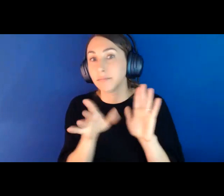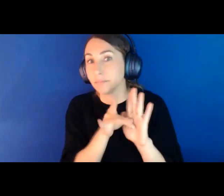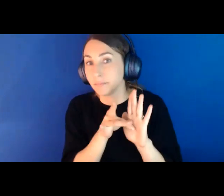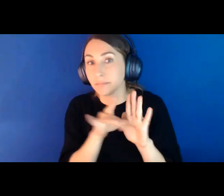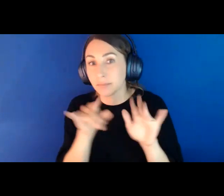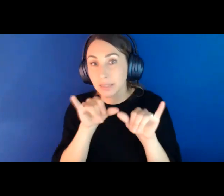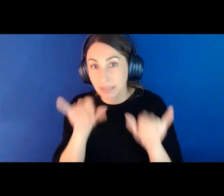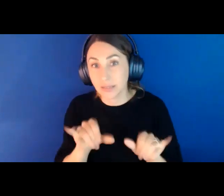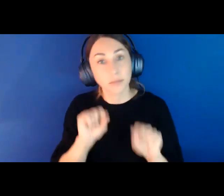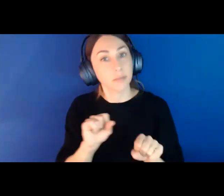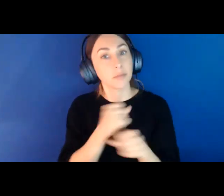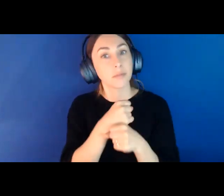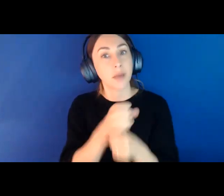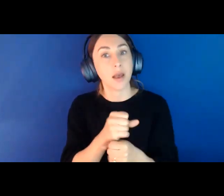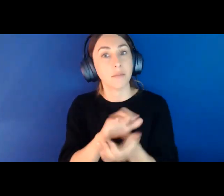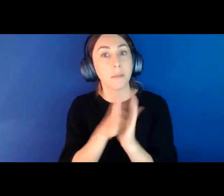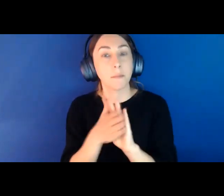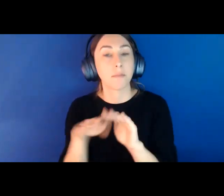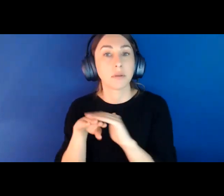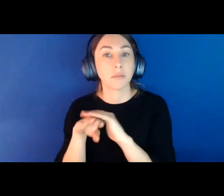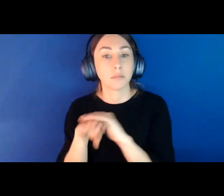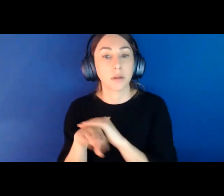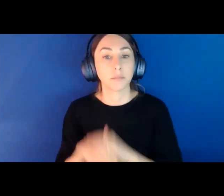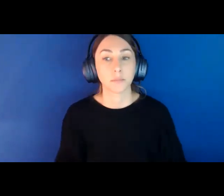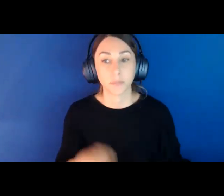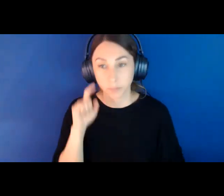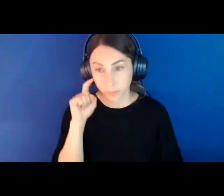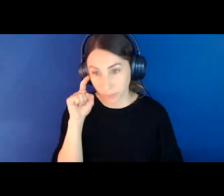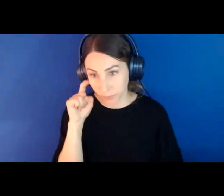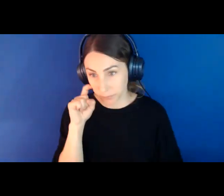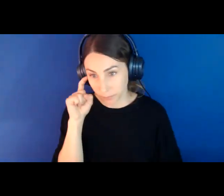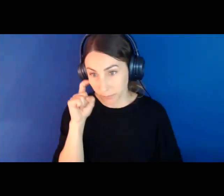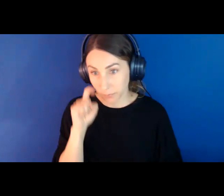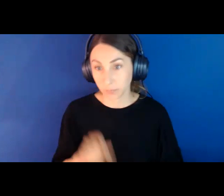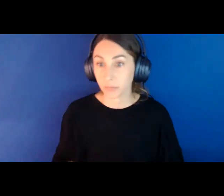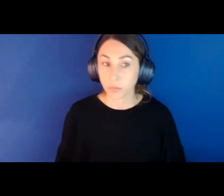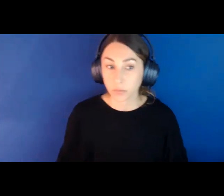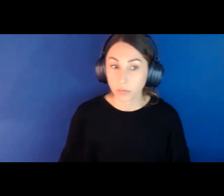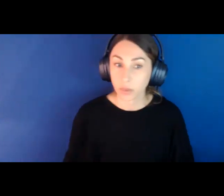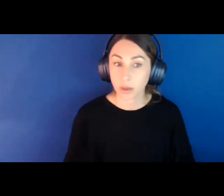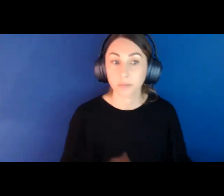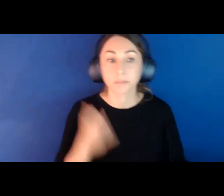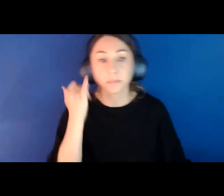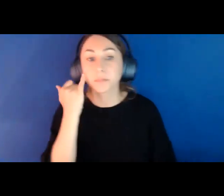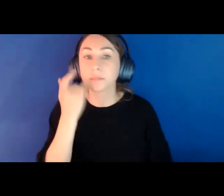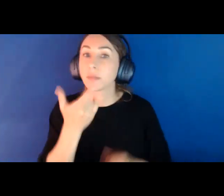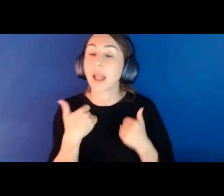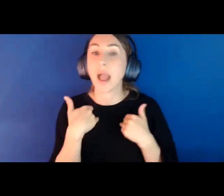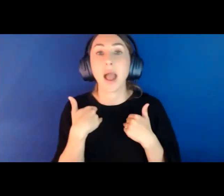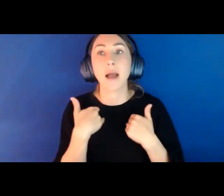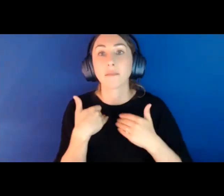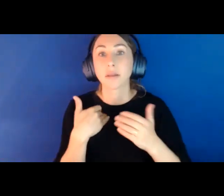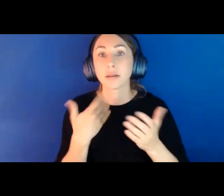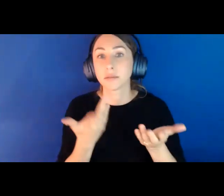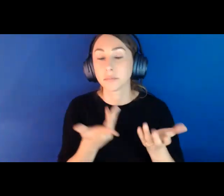accessible. This file, let's say you have a file, it's a menu, you've made it, it's